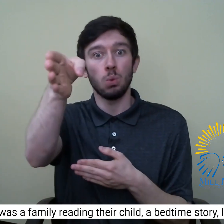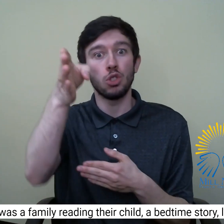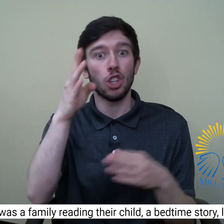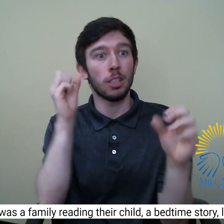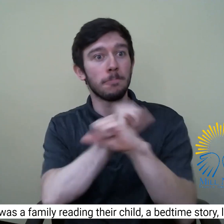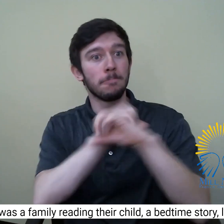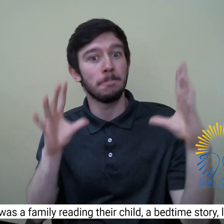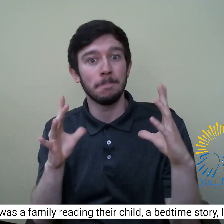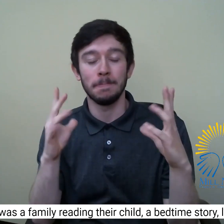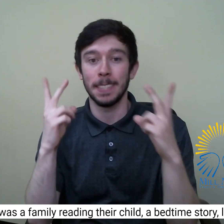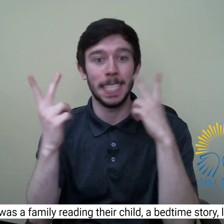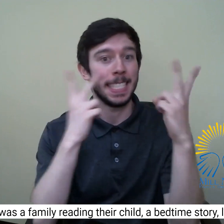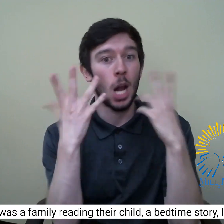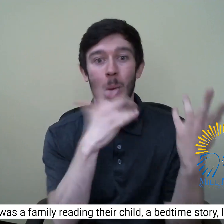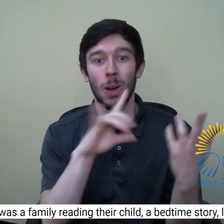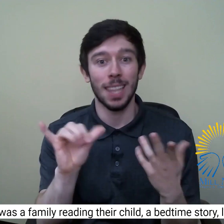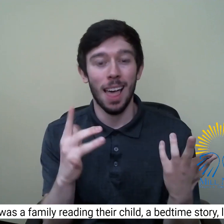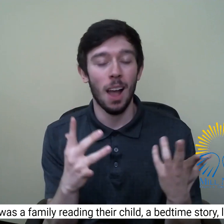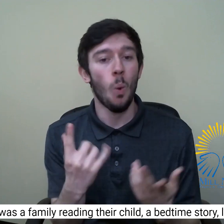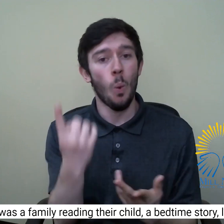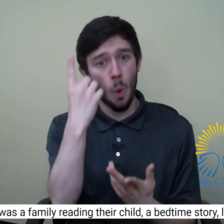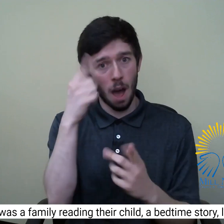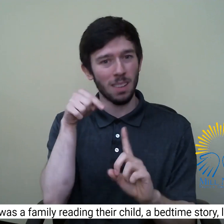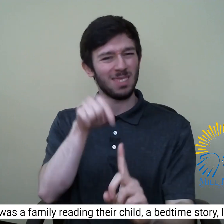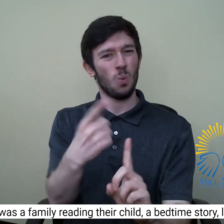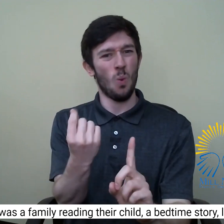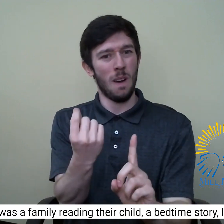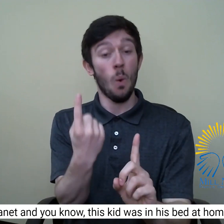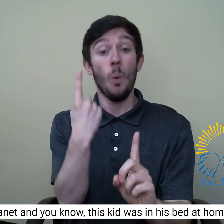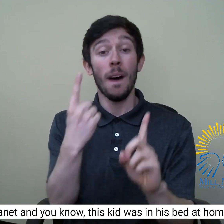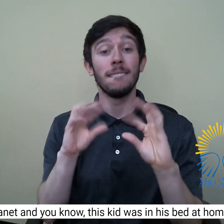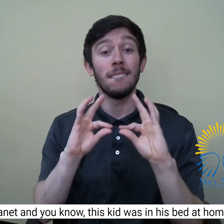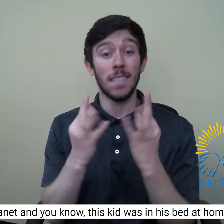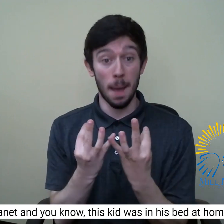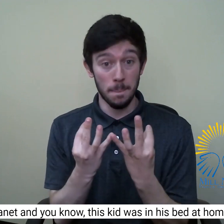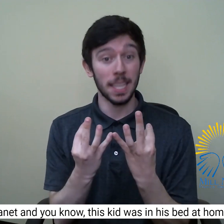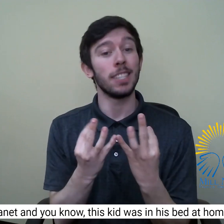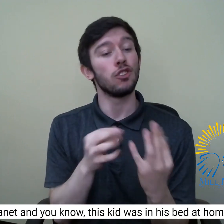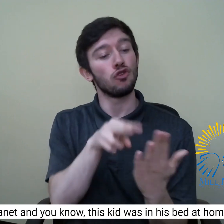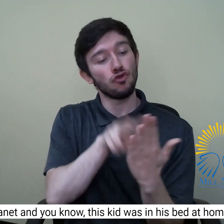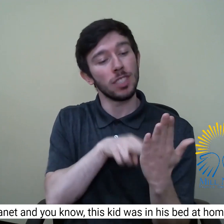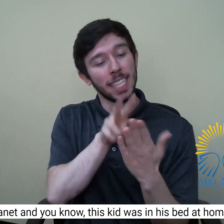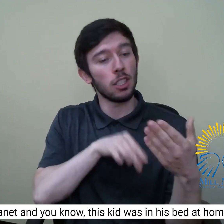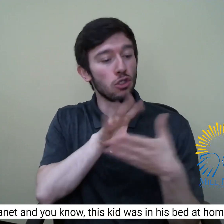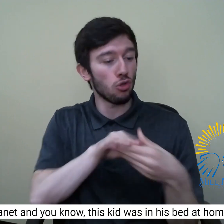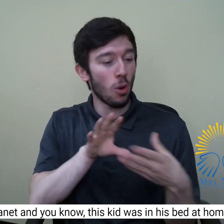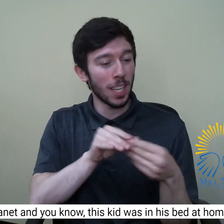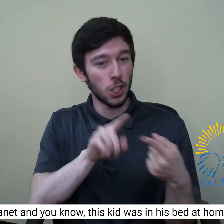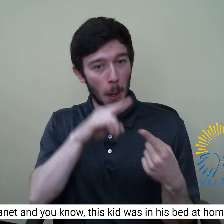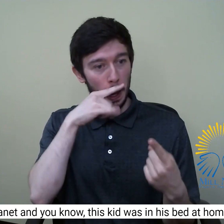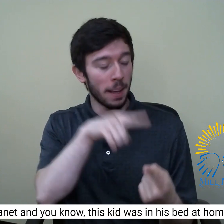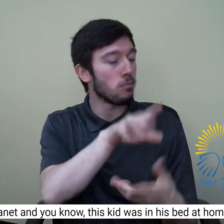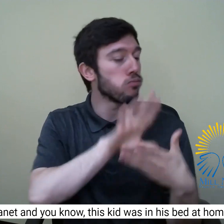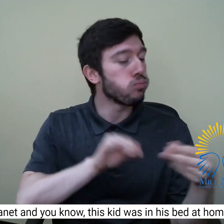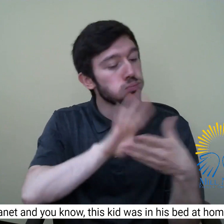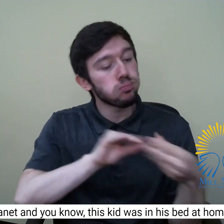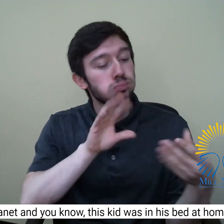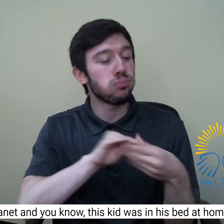family reading their child a bedtime story, and they were on a planet, and this kid was in his bed at